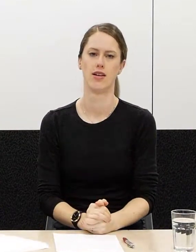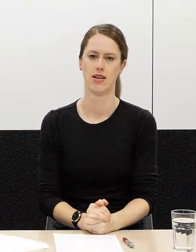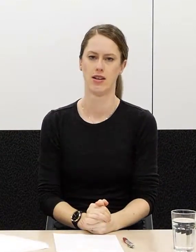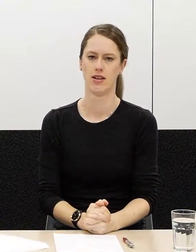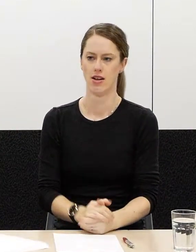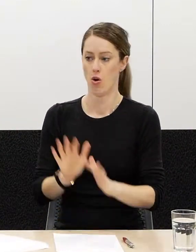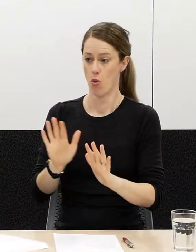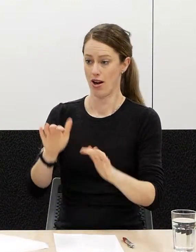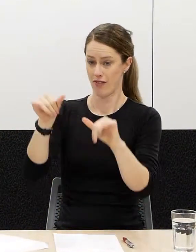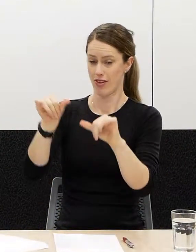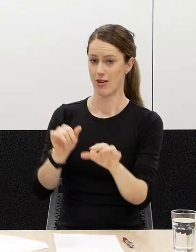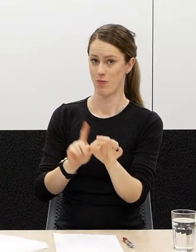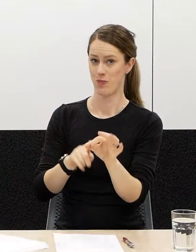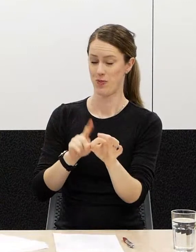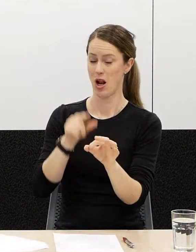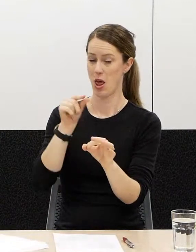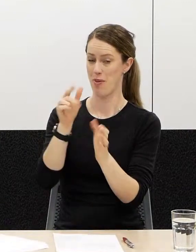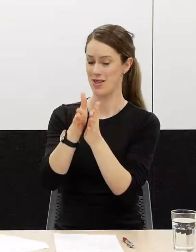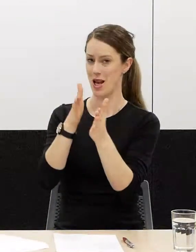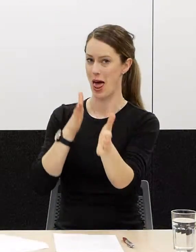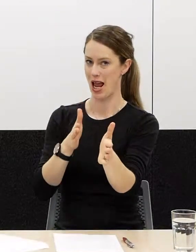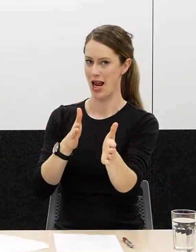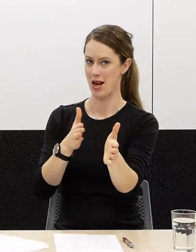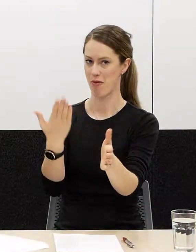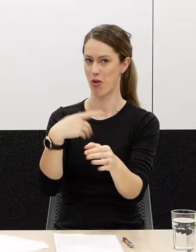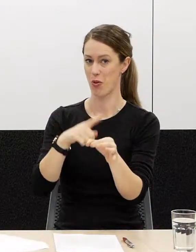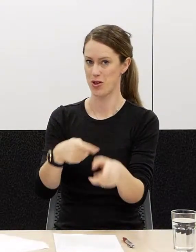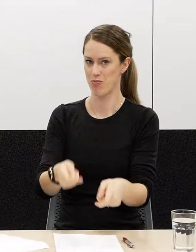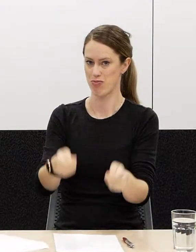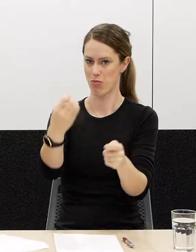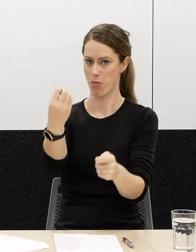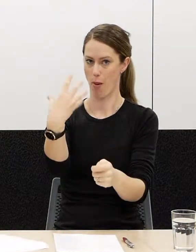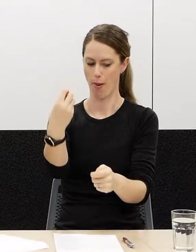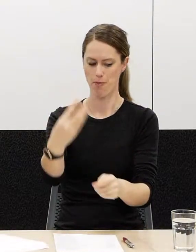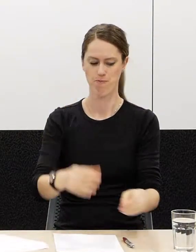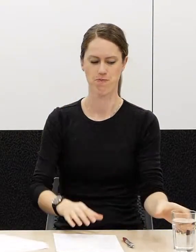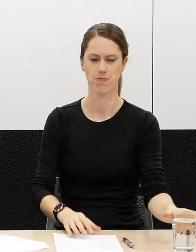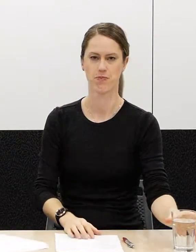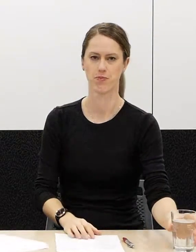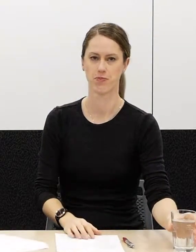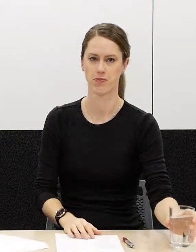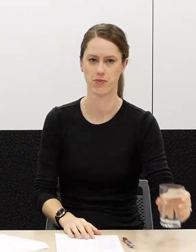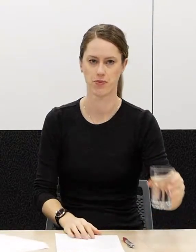So we're just waiting for the next question. There's a slight delay before the questions come up on our screen. Yeah.